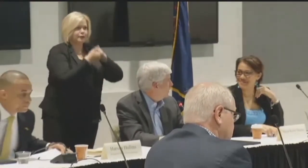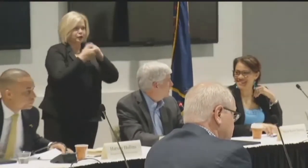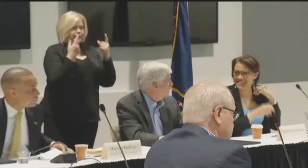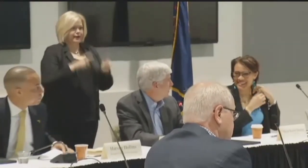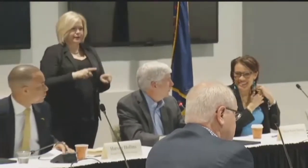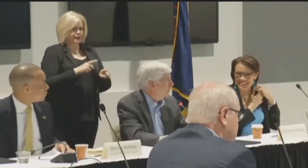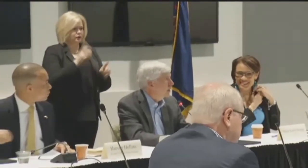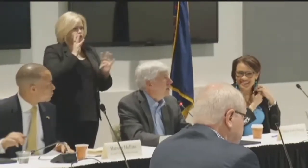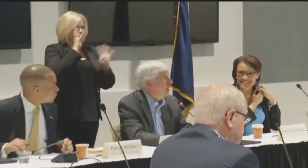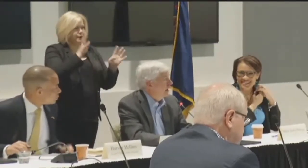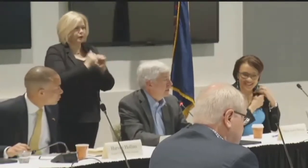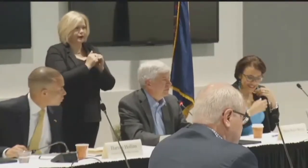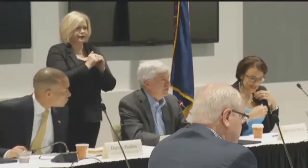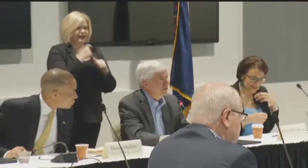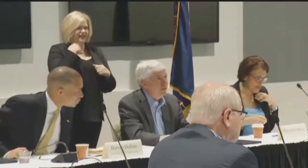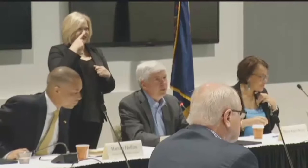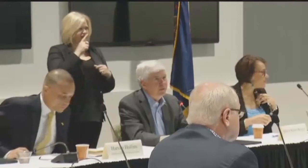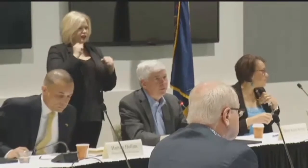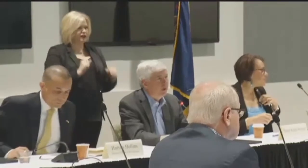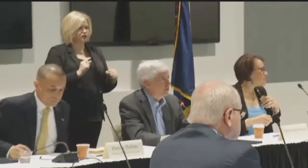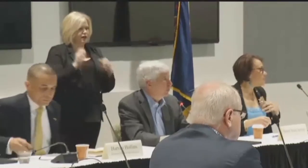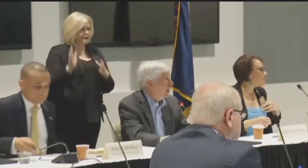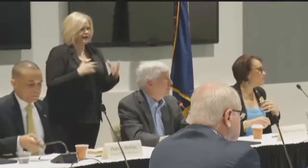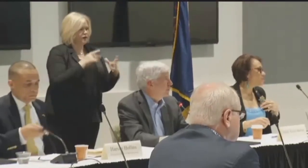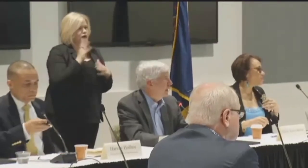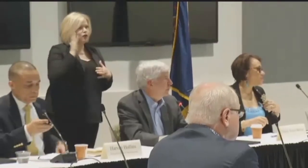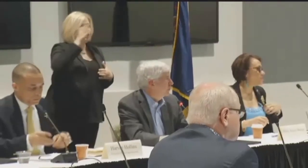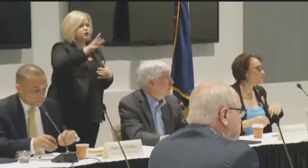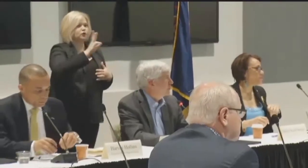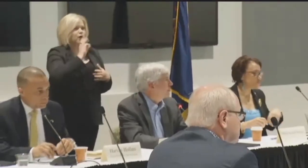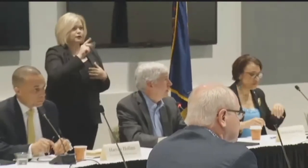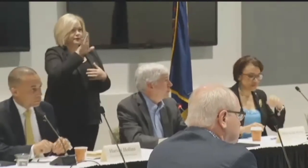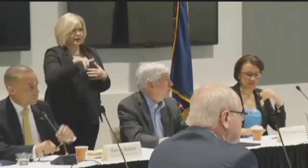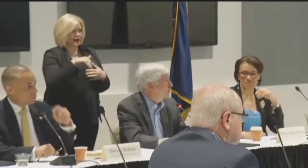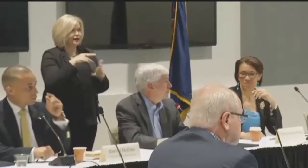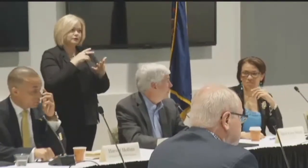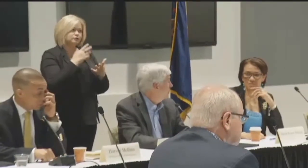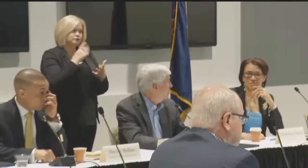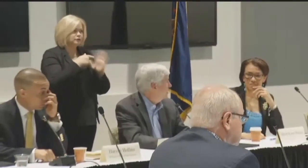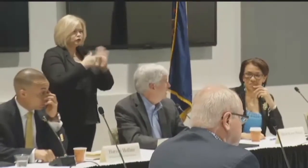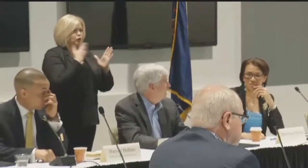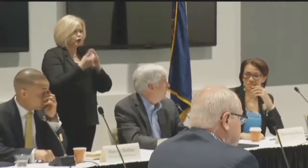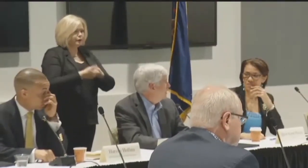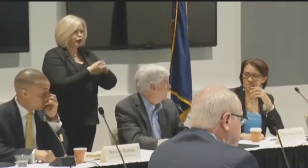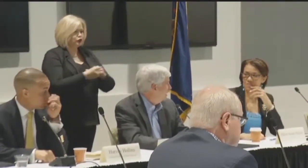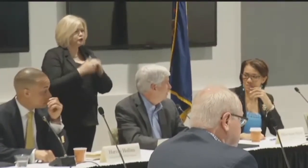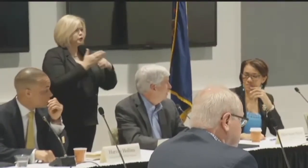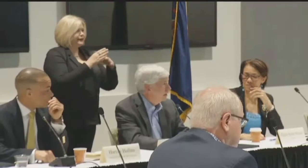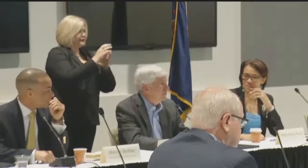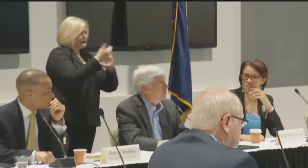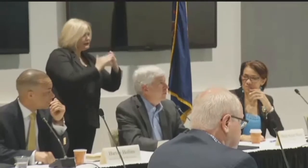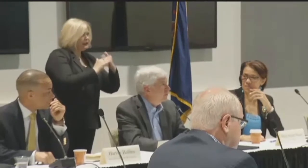took place to come up with, I think, a very strong plan for long-term water supply, which shows a great partnership between the city, county,